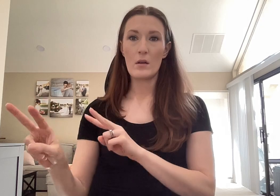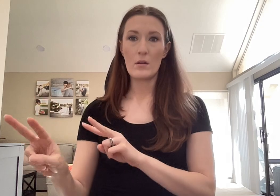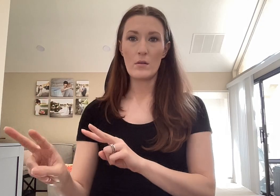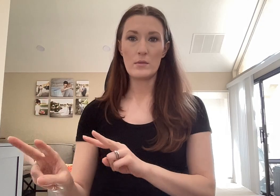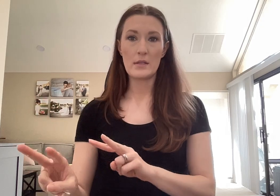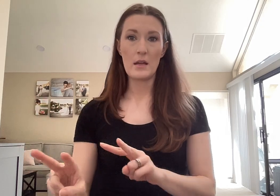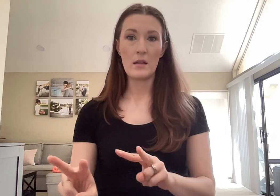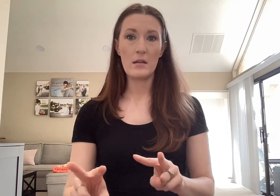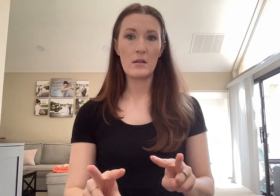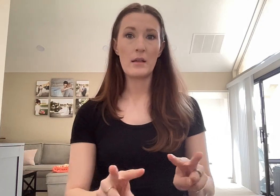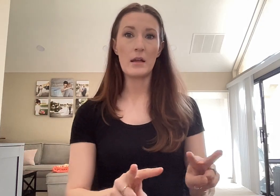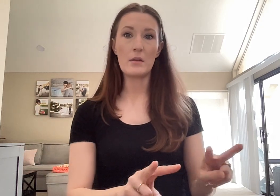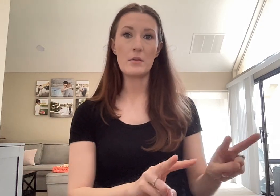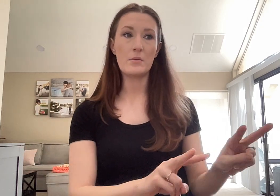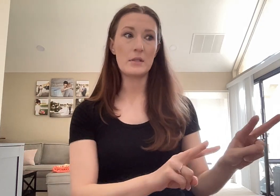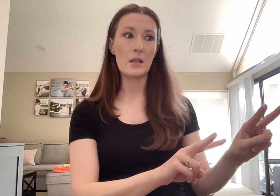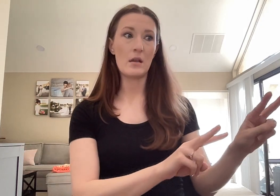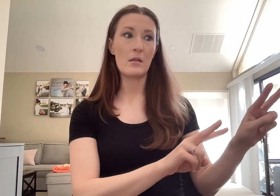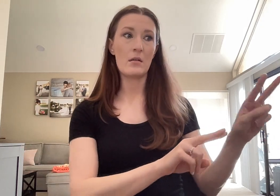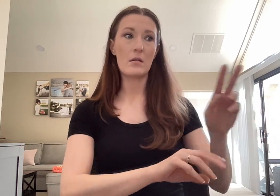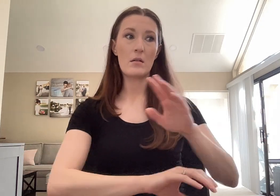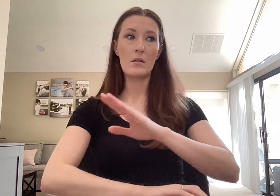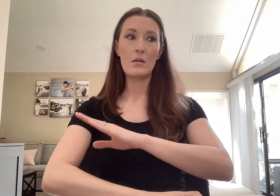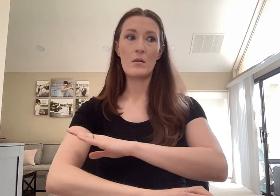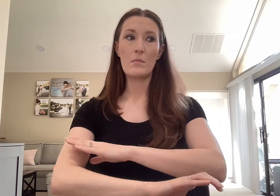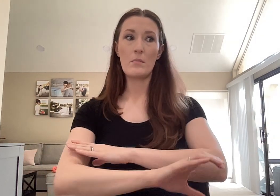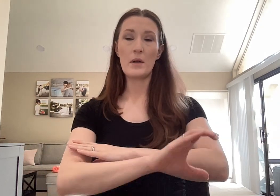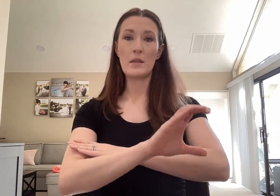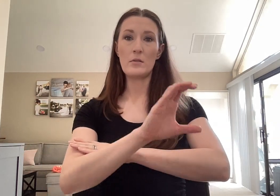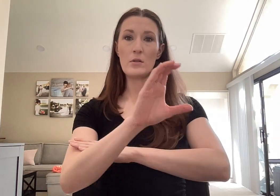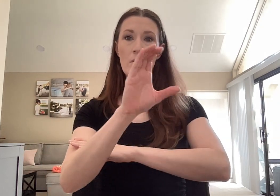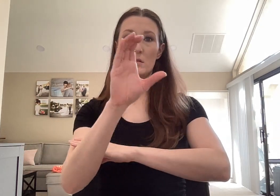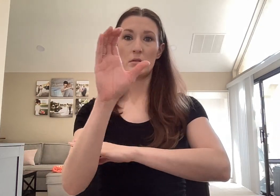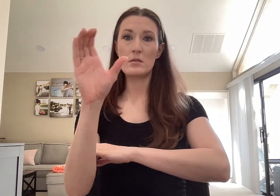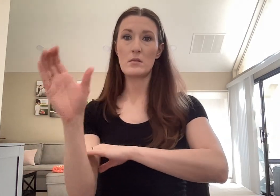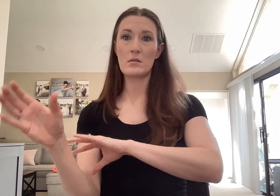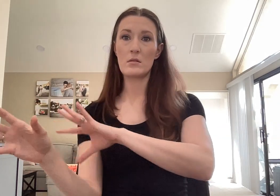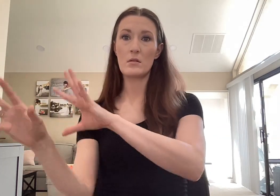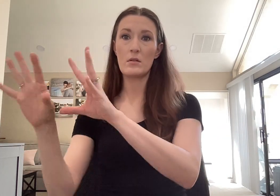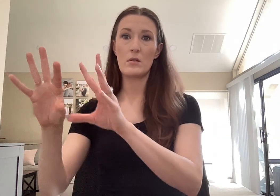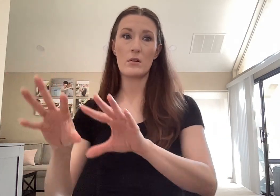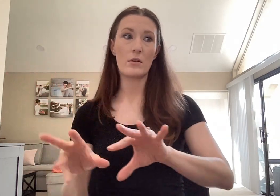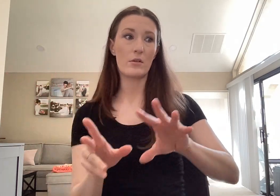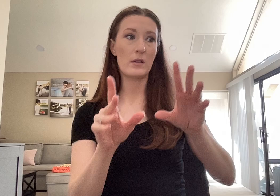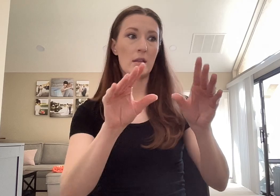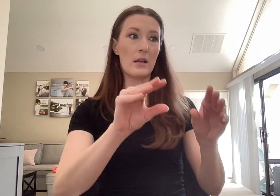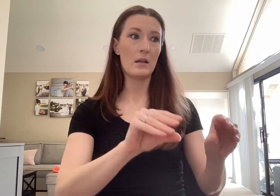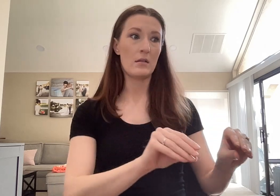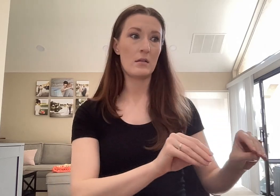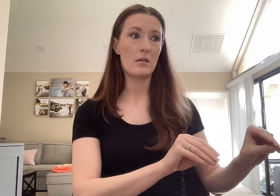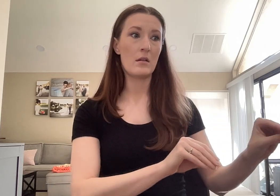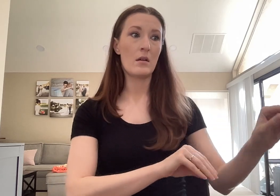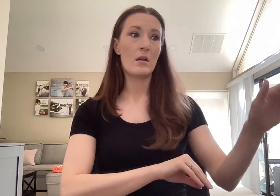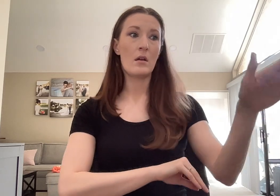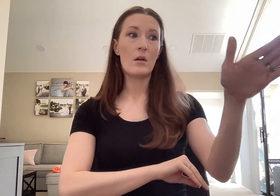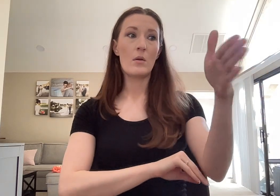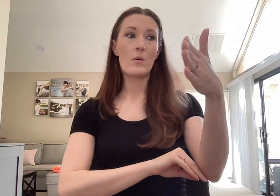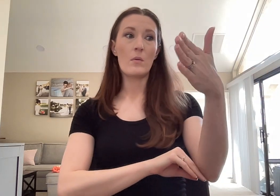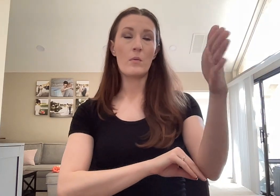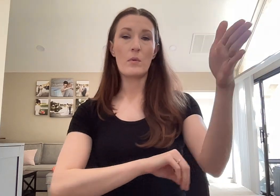Oh, say, can you see by the dawn's early light what